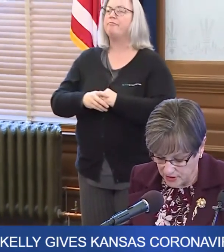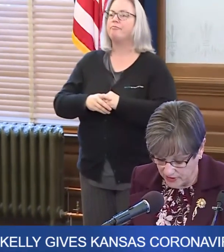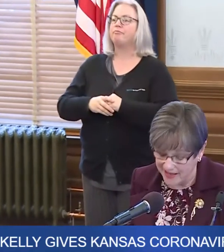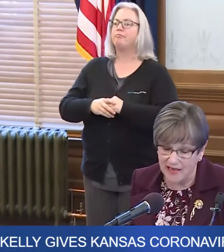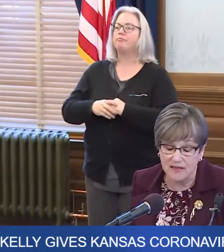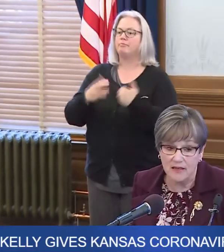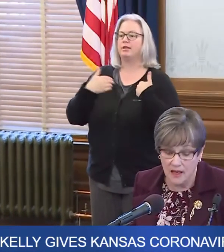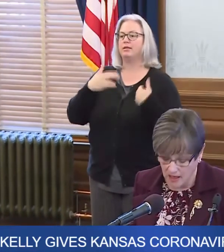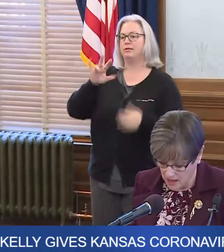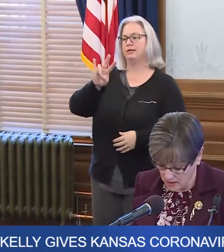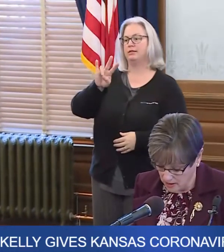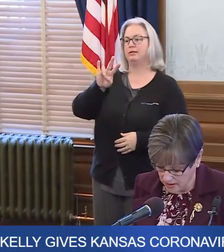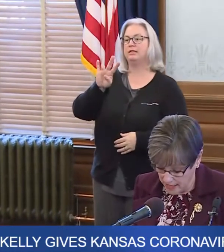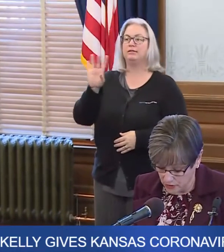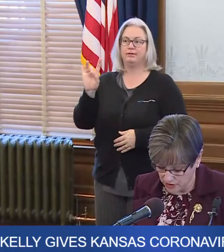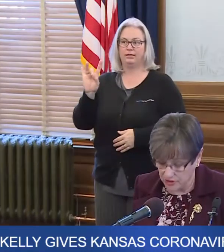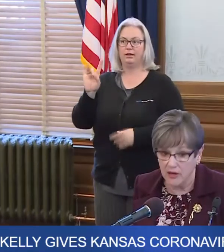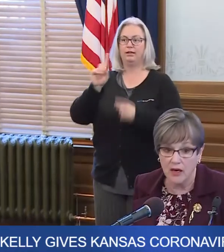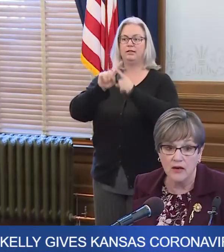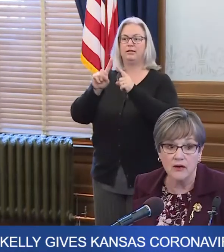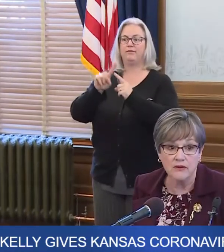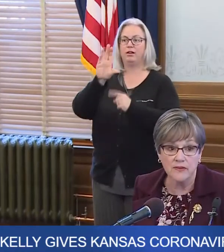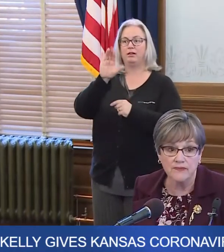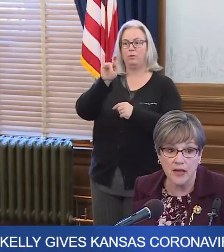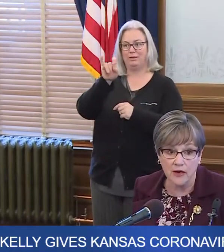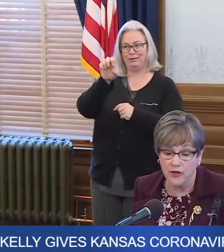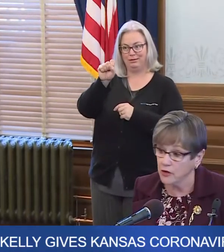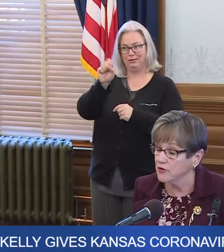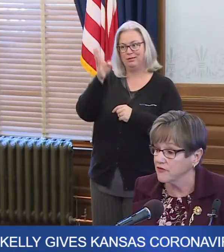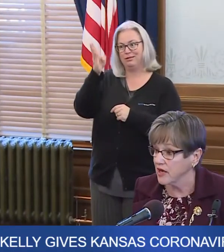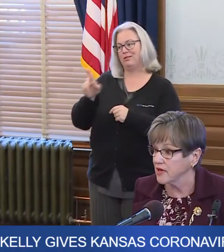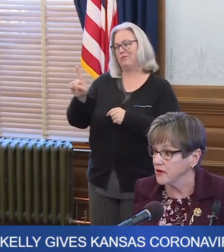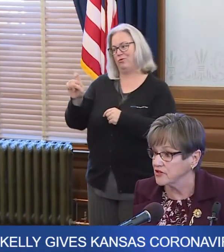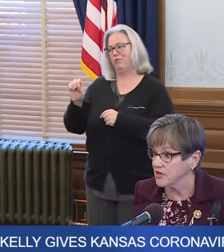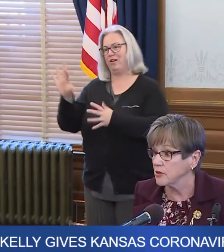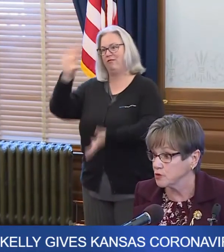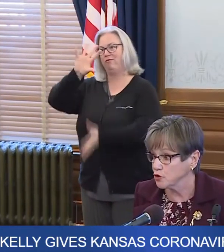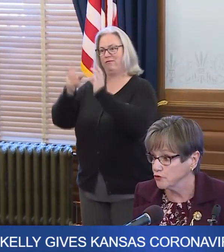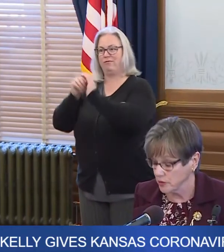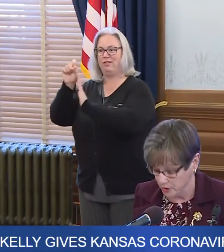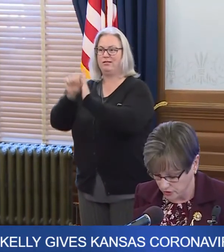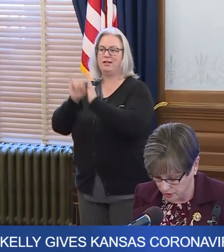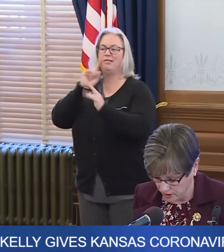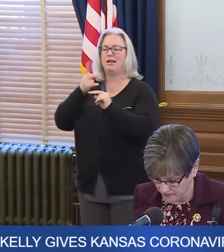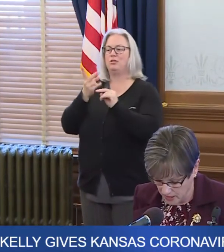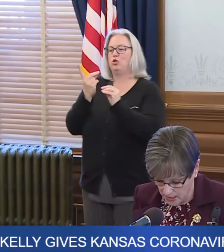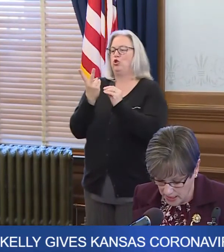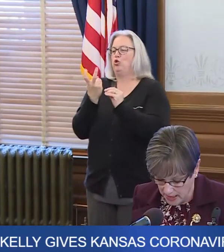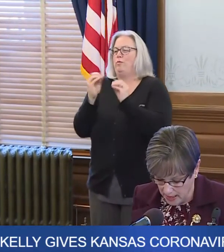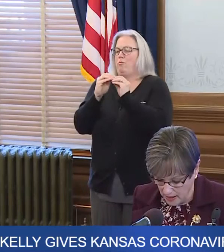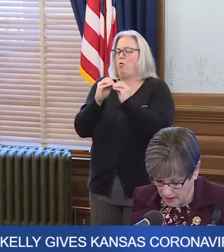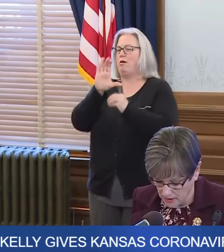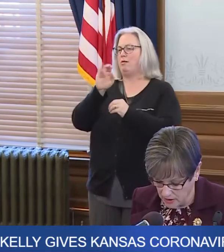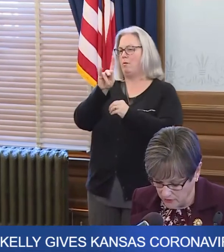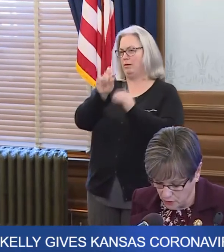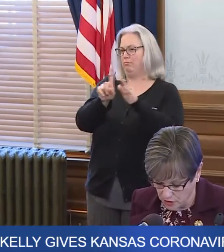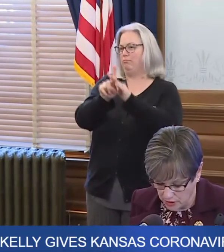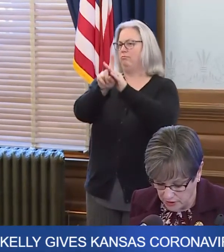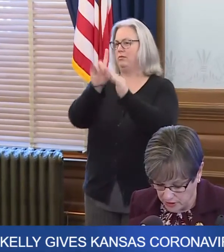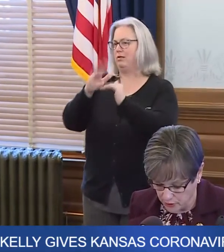have 78 counties out of the 105 counties. That's up 2 from yesterday.